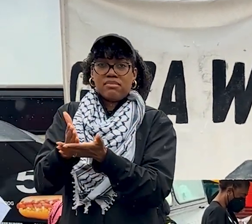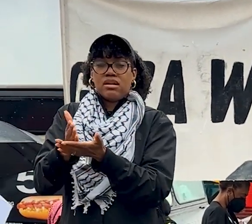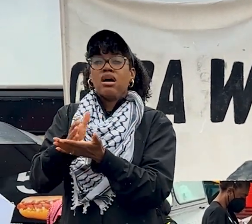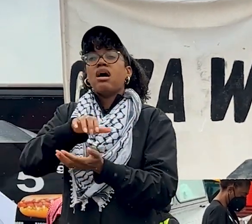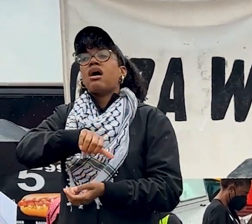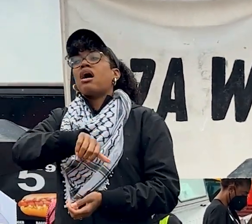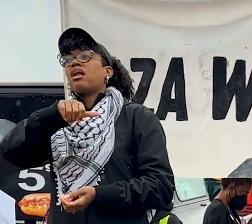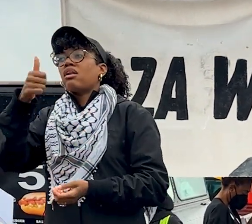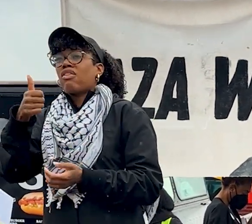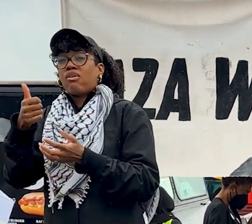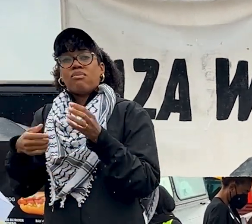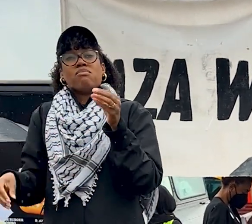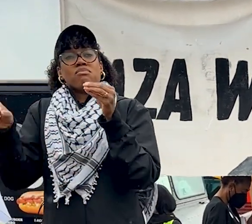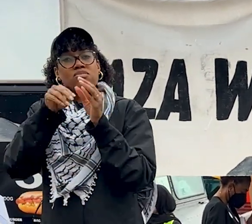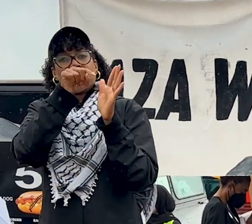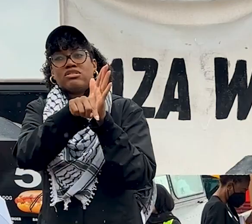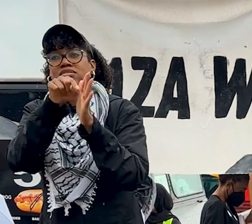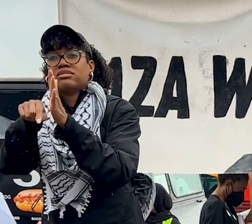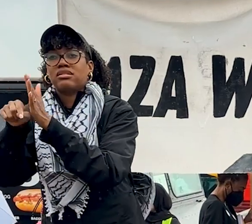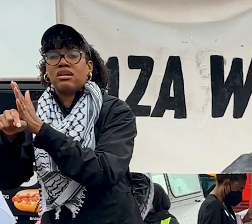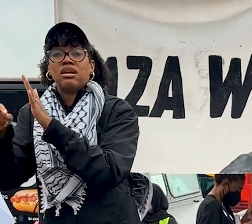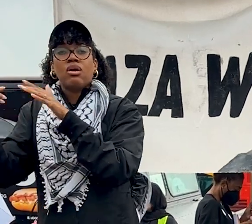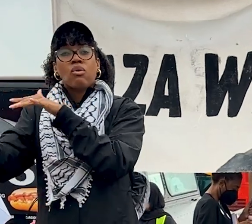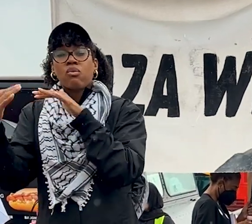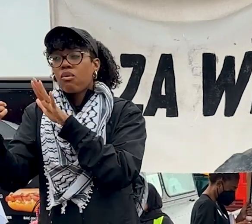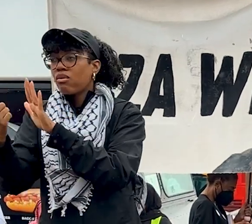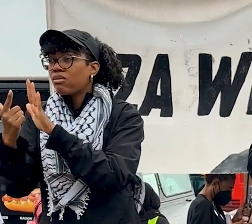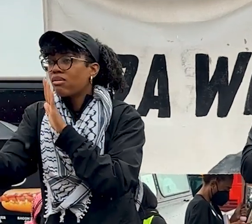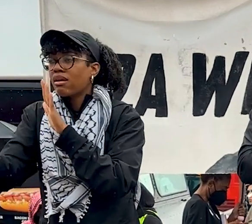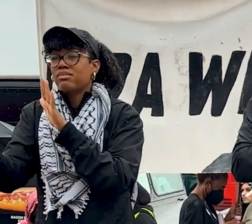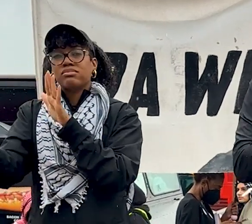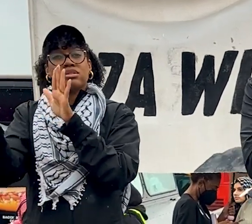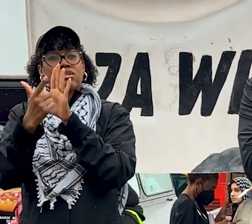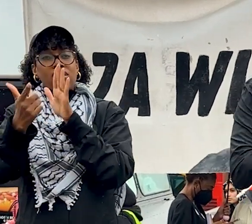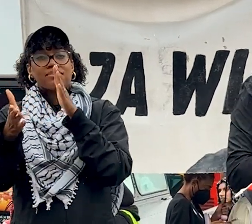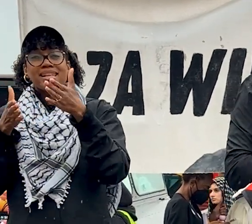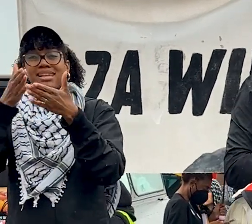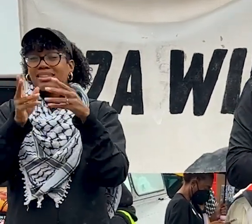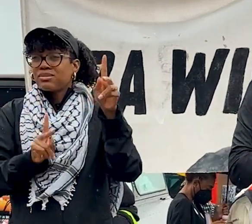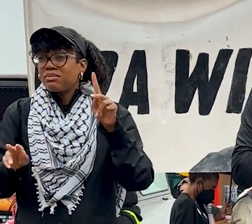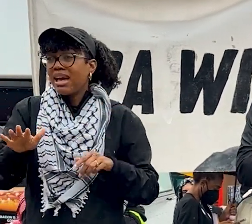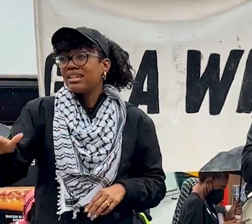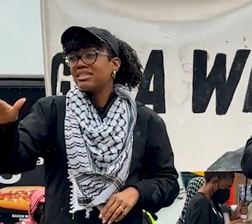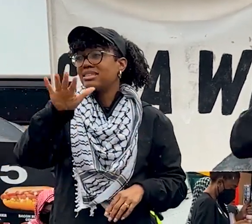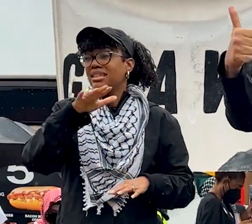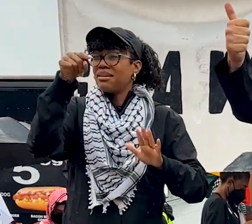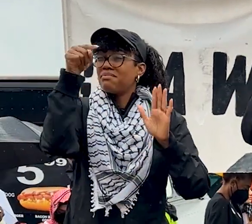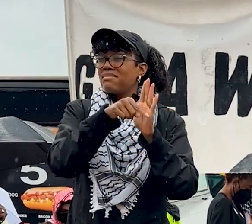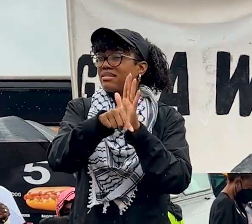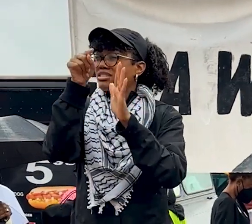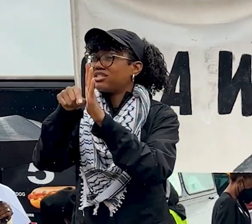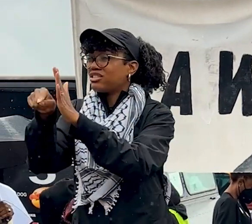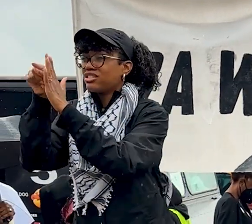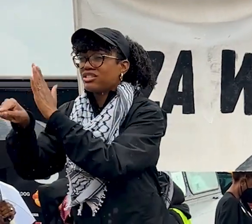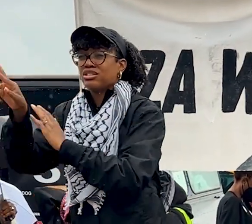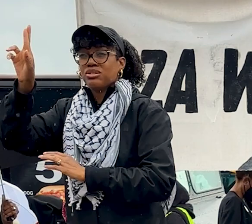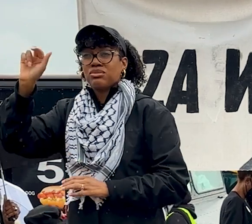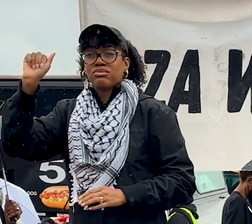genocide, war crimes, crimes against humanity, massacres, rape.